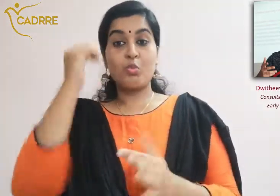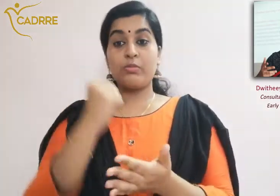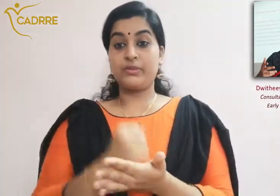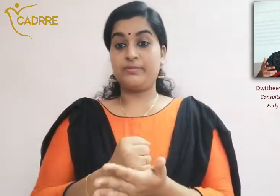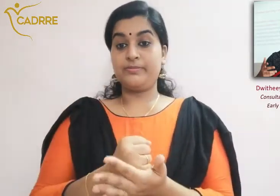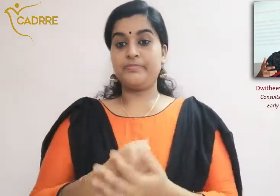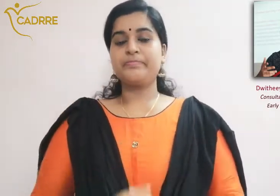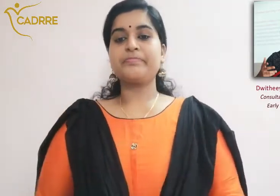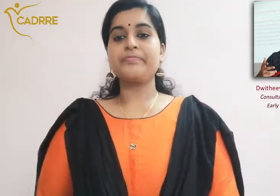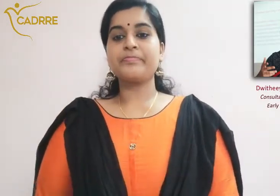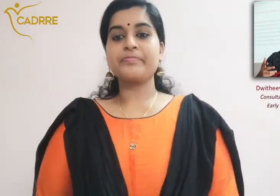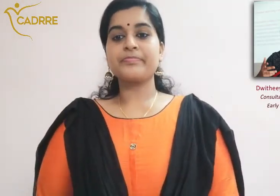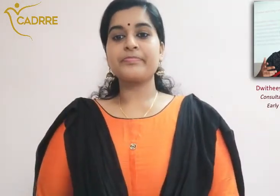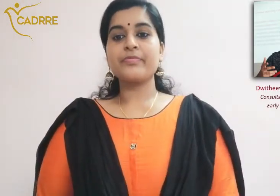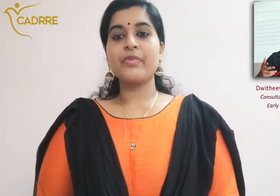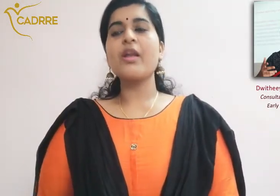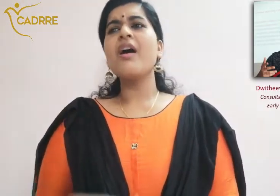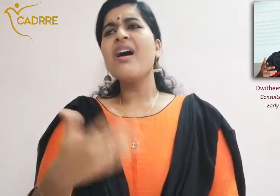too.